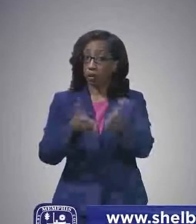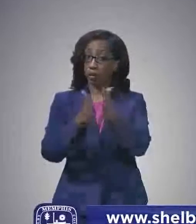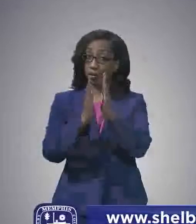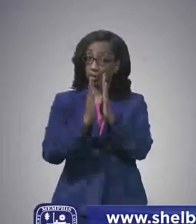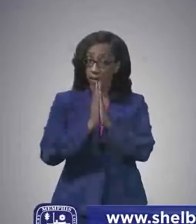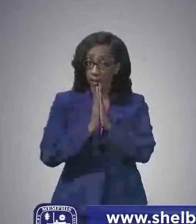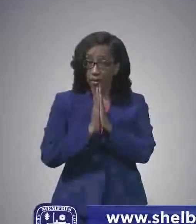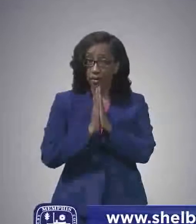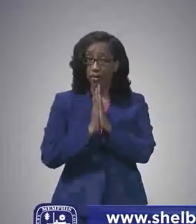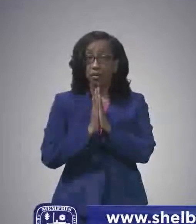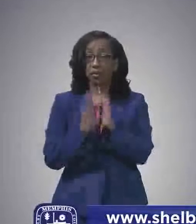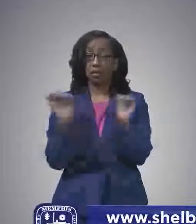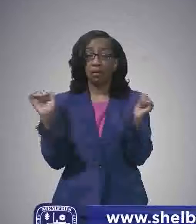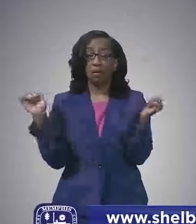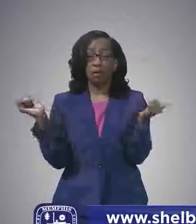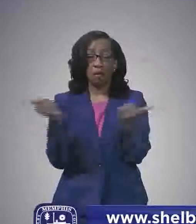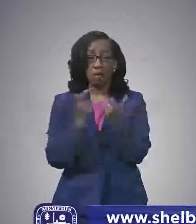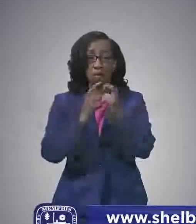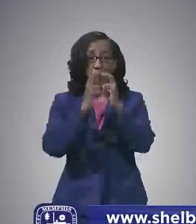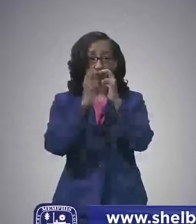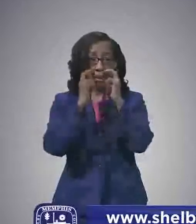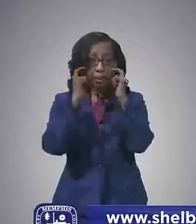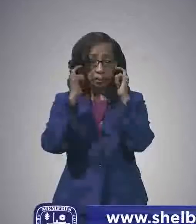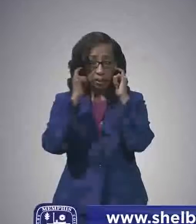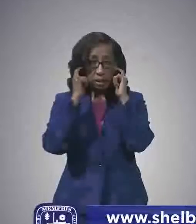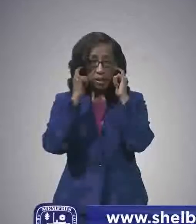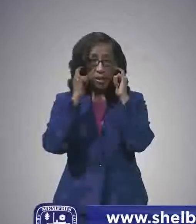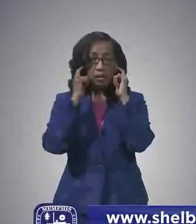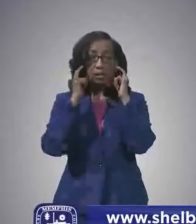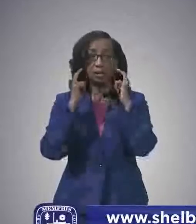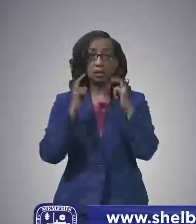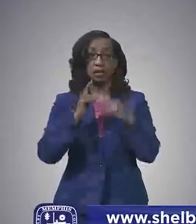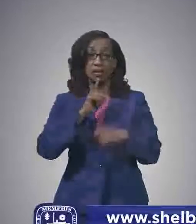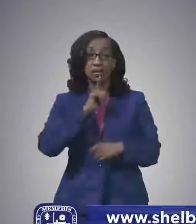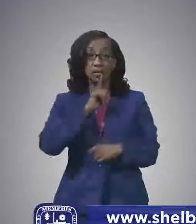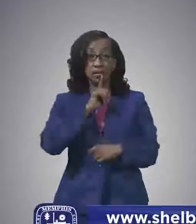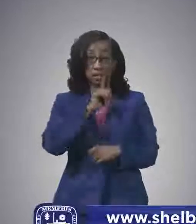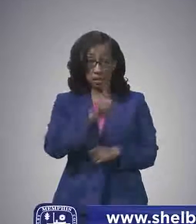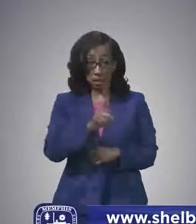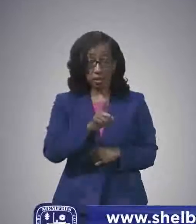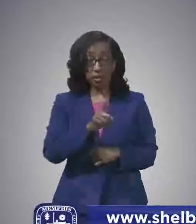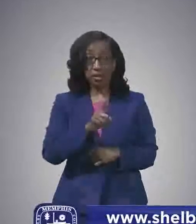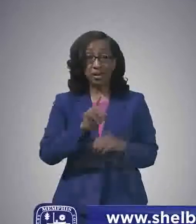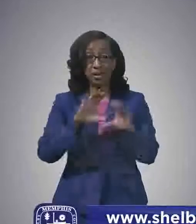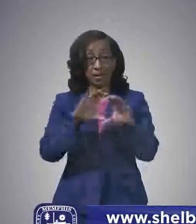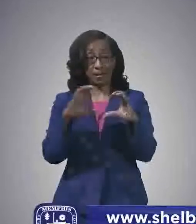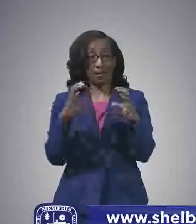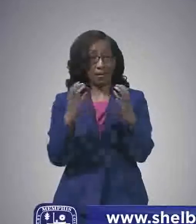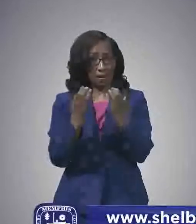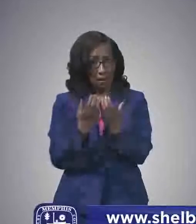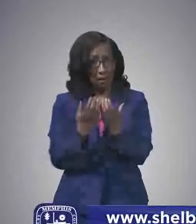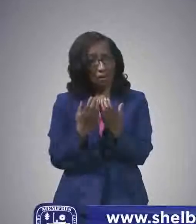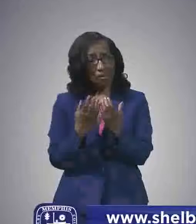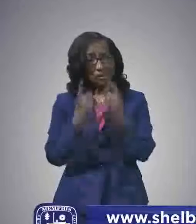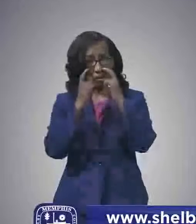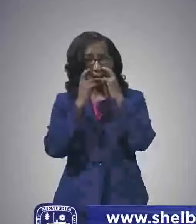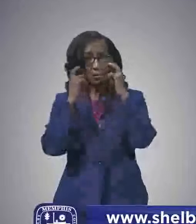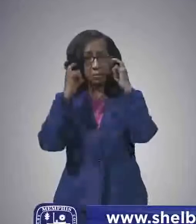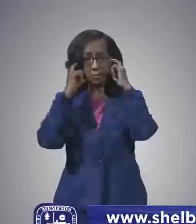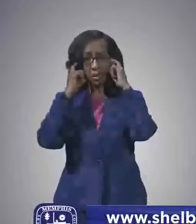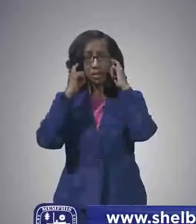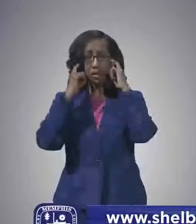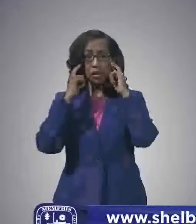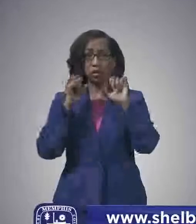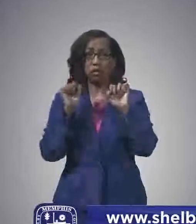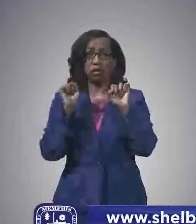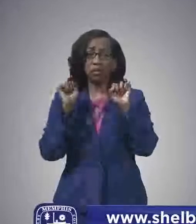that everyone wear a mask, particularly in classroom settings, so that they can have a